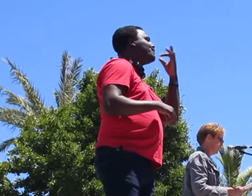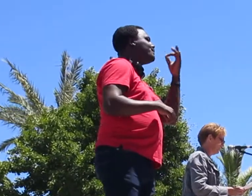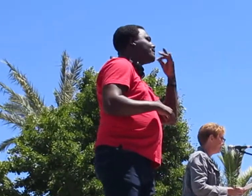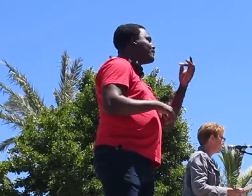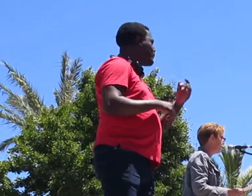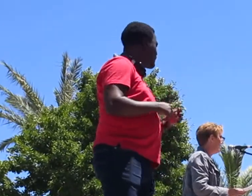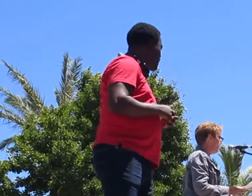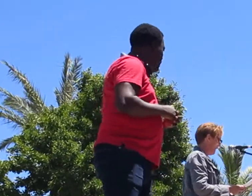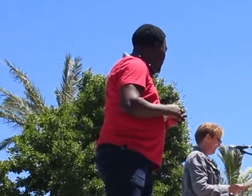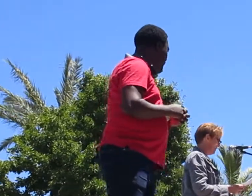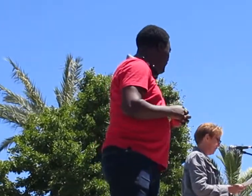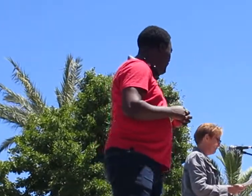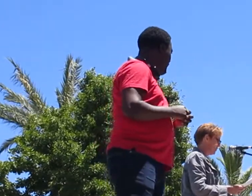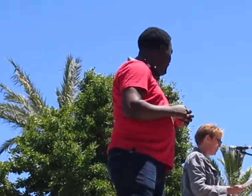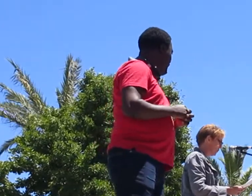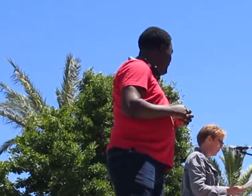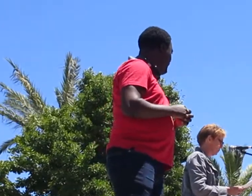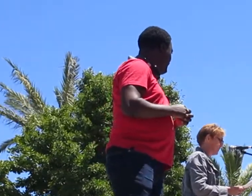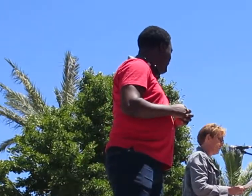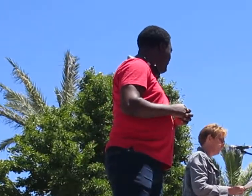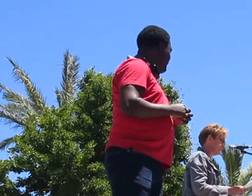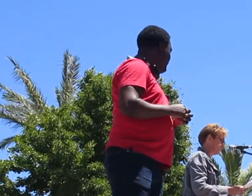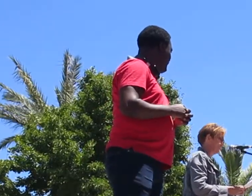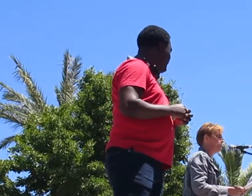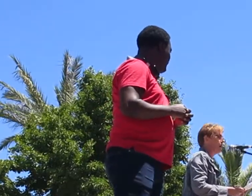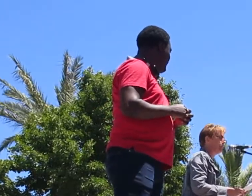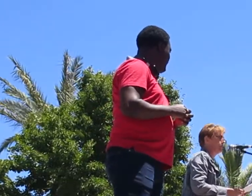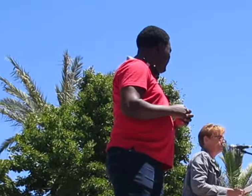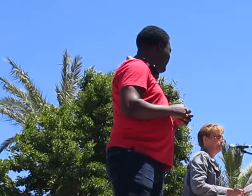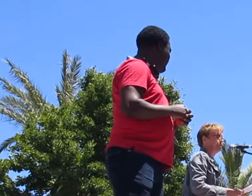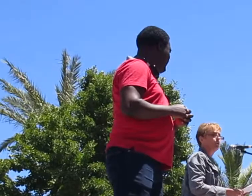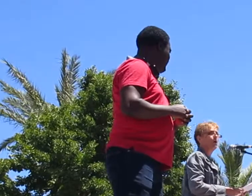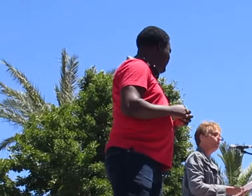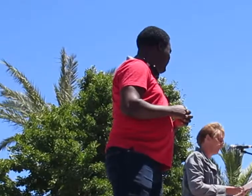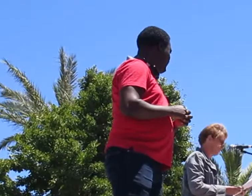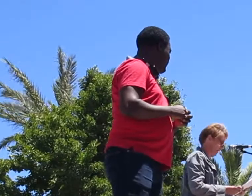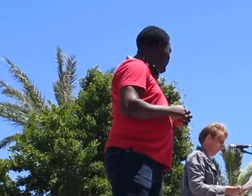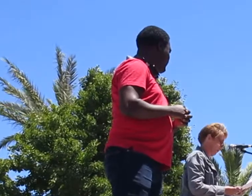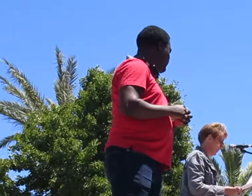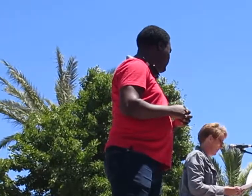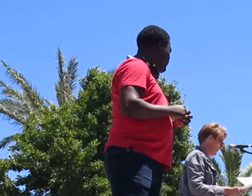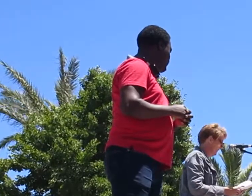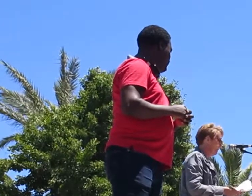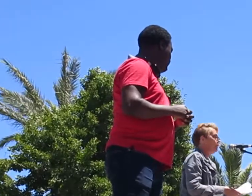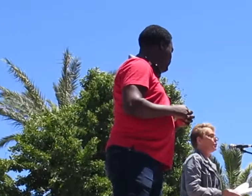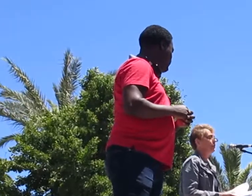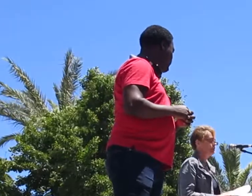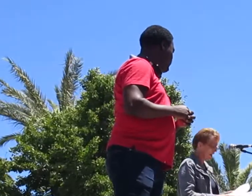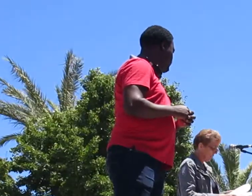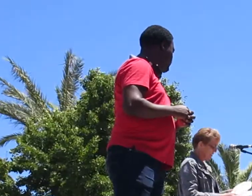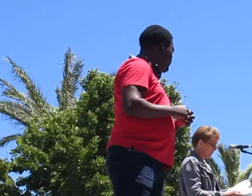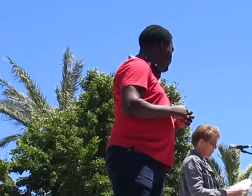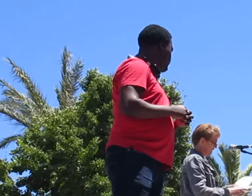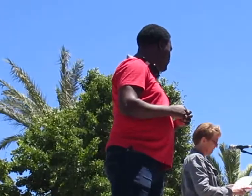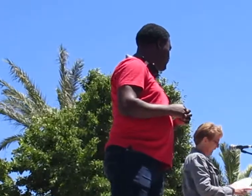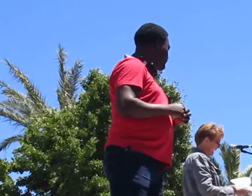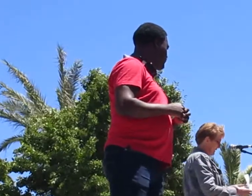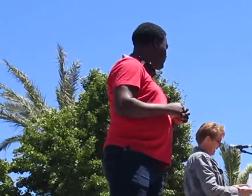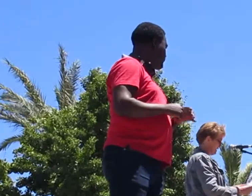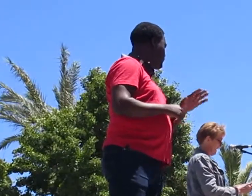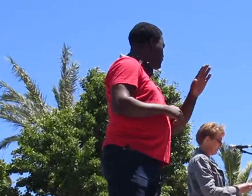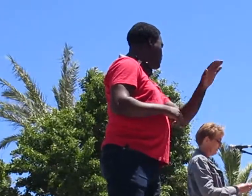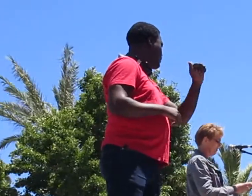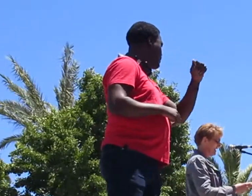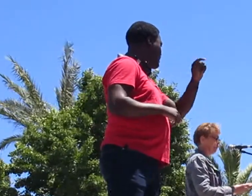and truthfully by this absurd recusal, non-recusal, will not work. Yes. Your attempts to